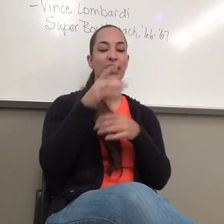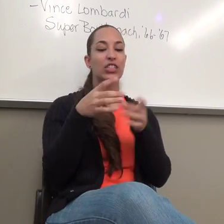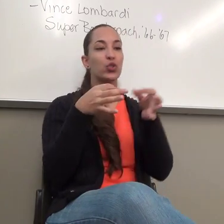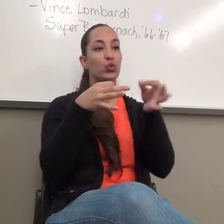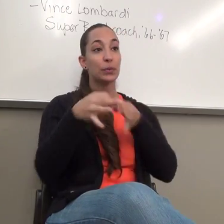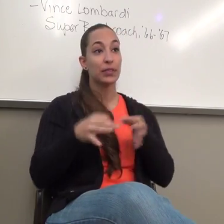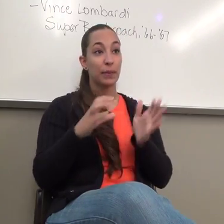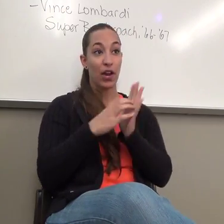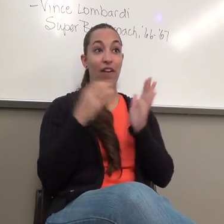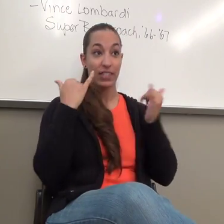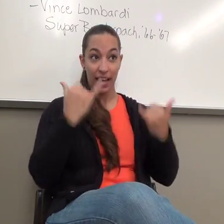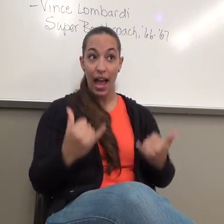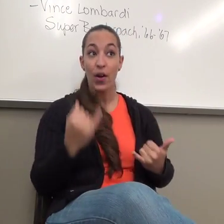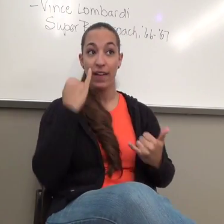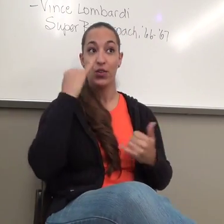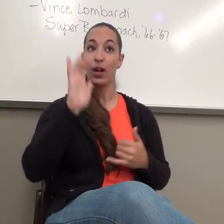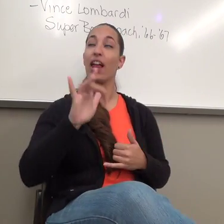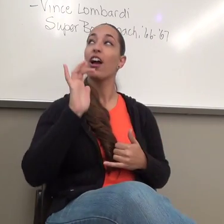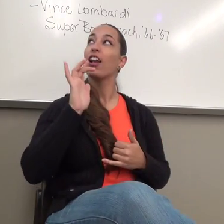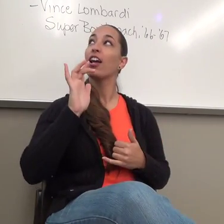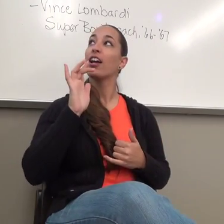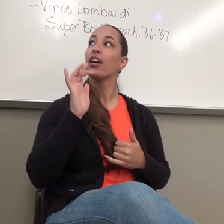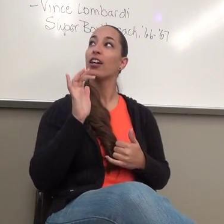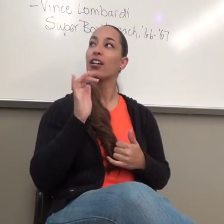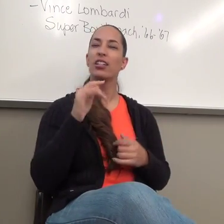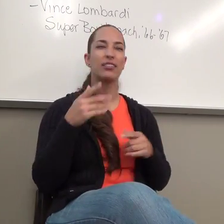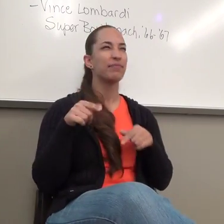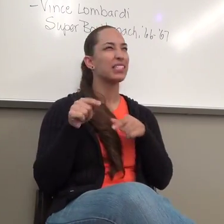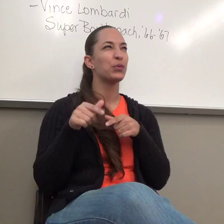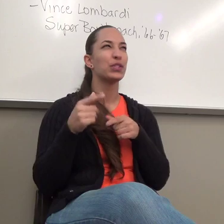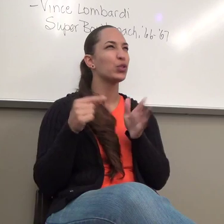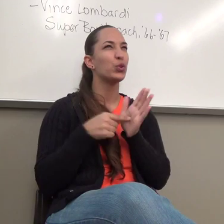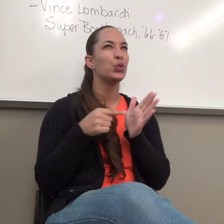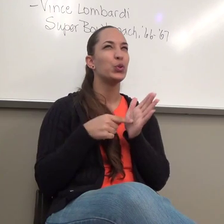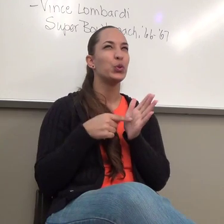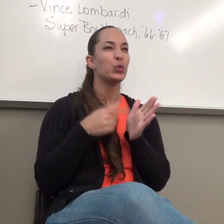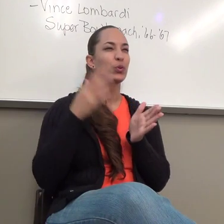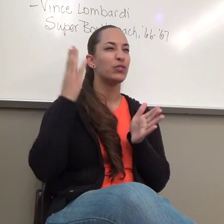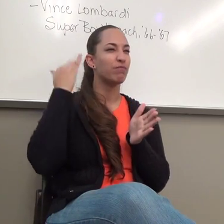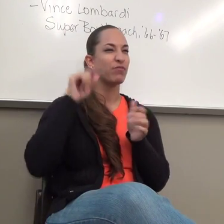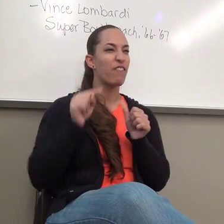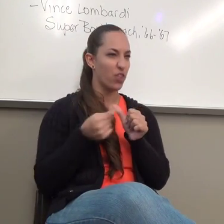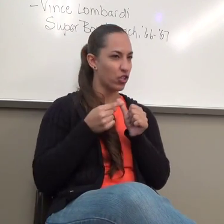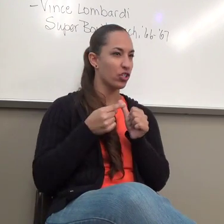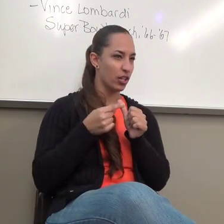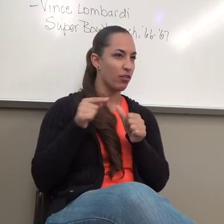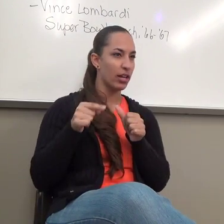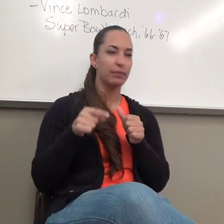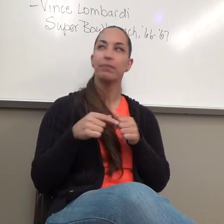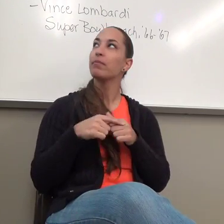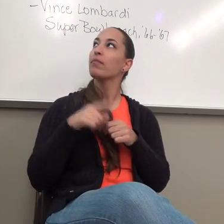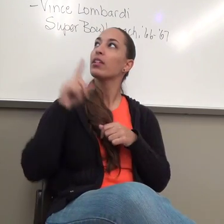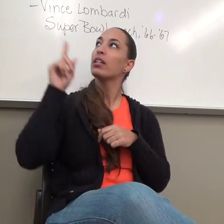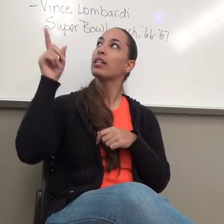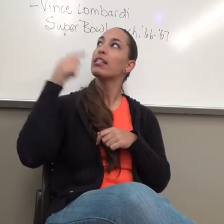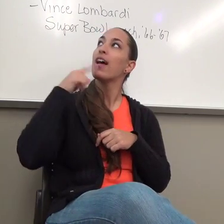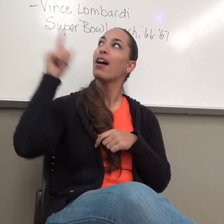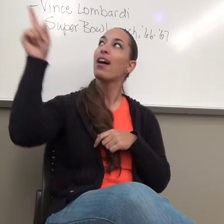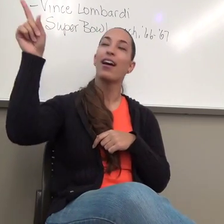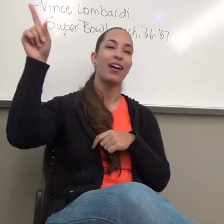which was the one that was due first, it says no more submissions accepted.